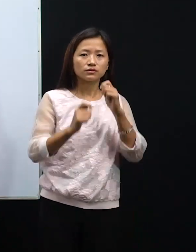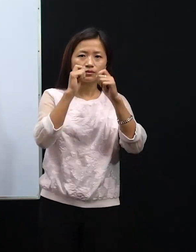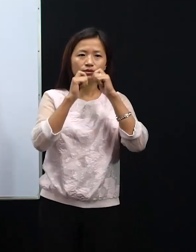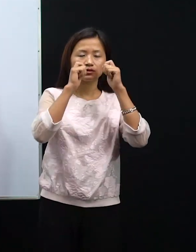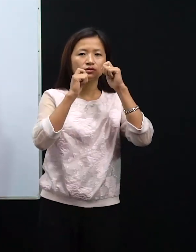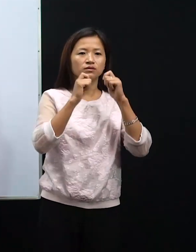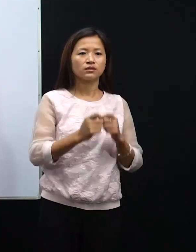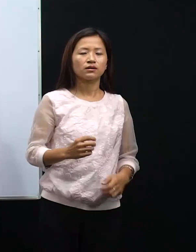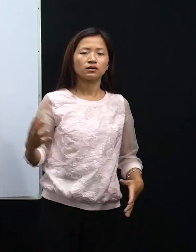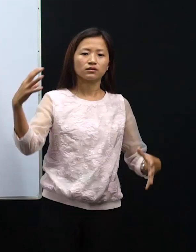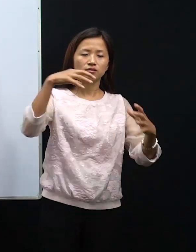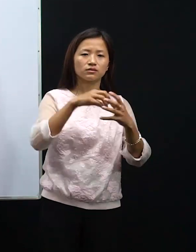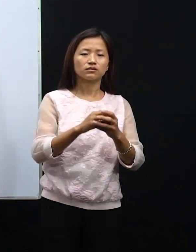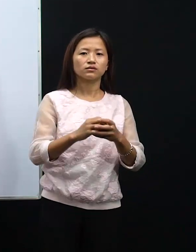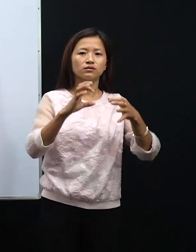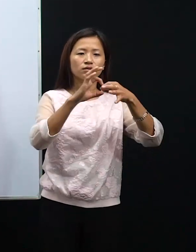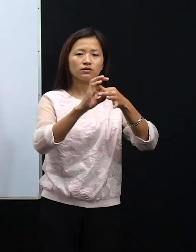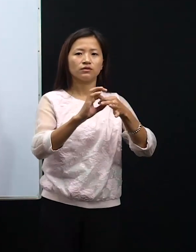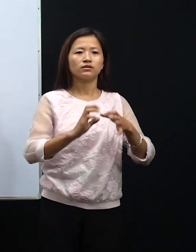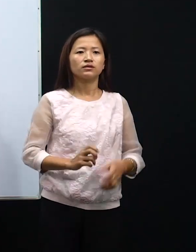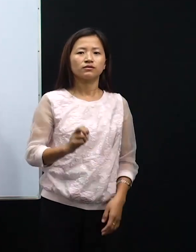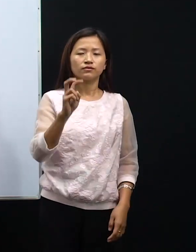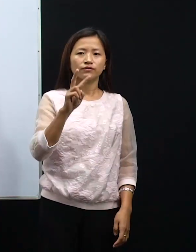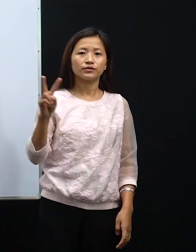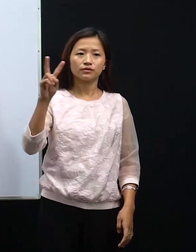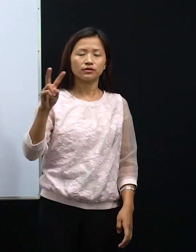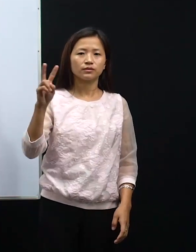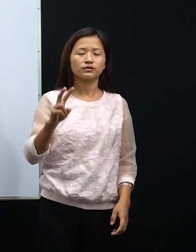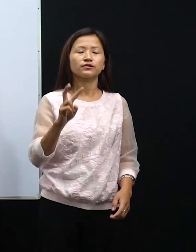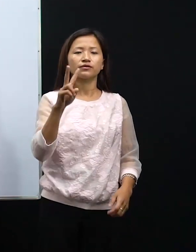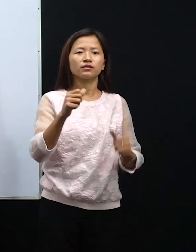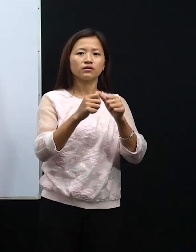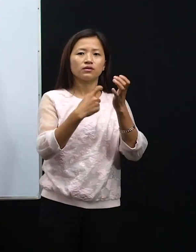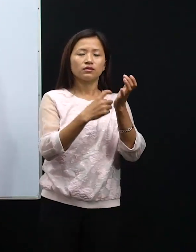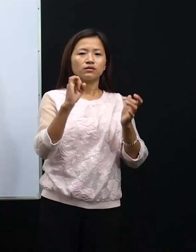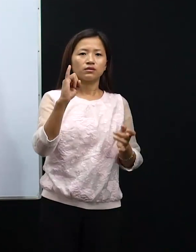expression consists of variables